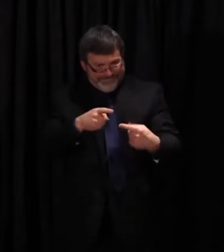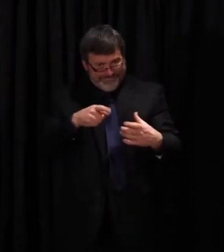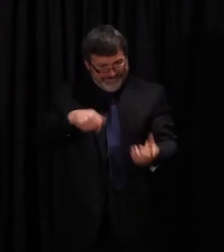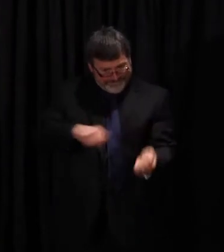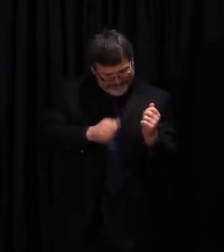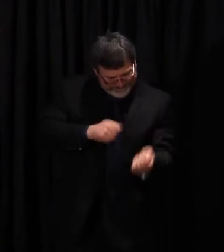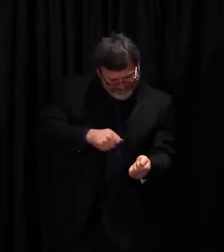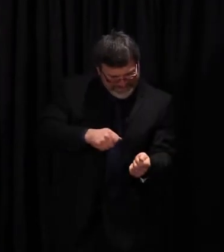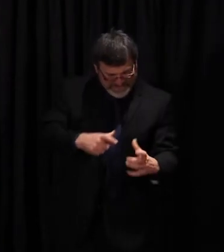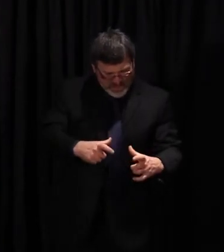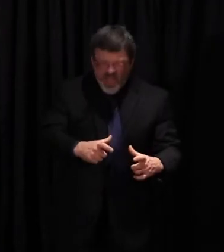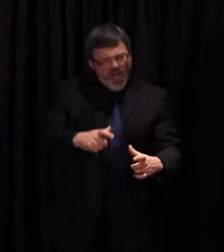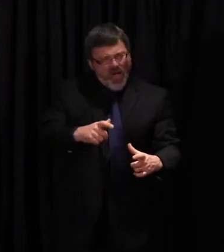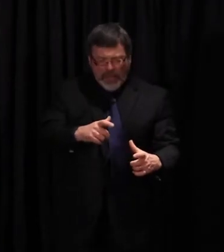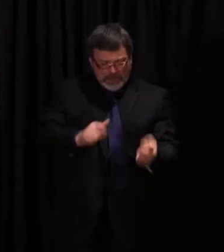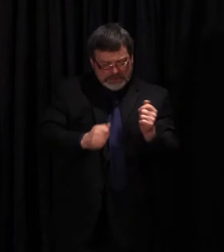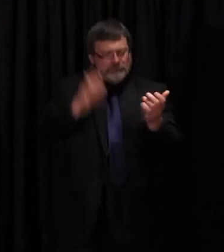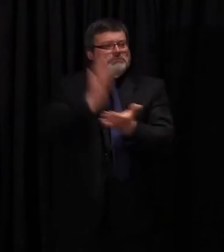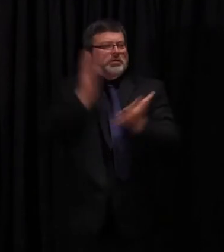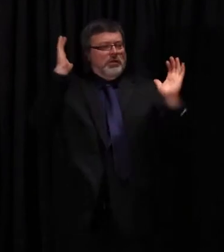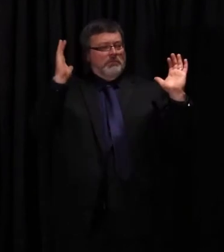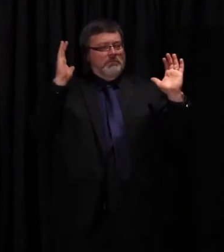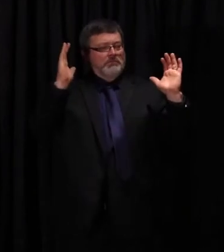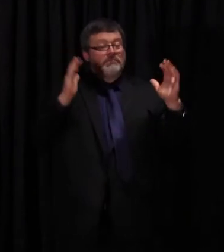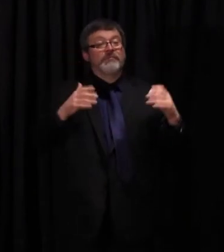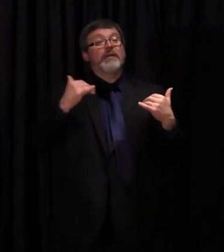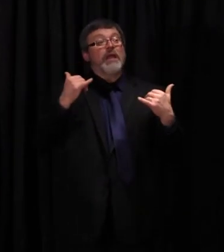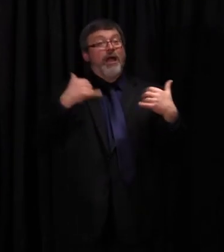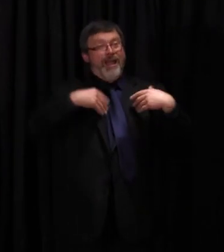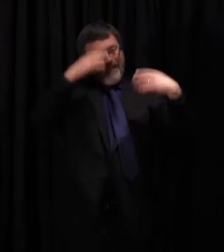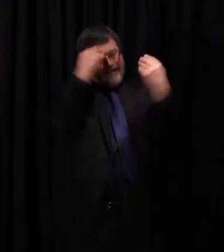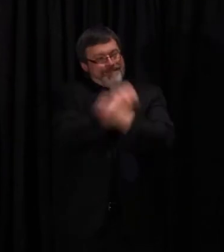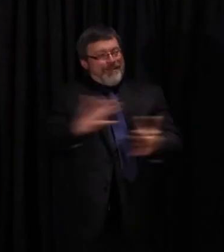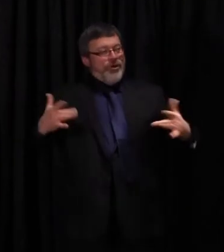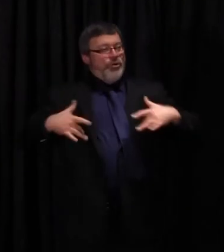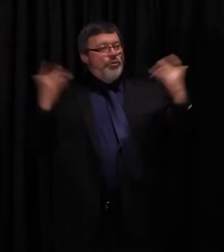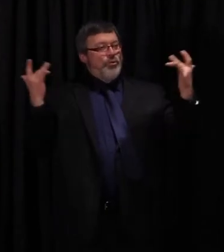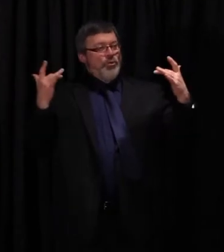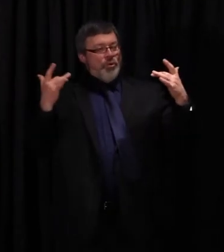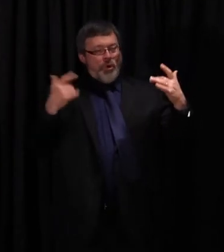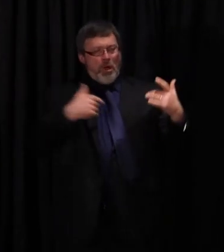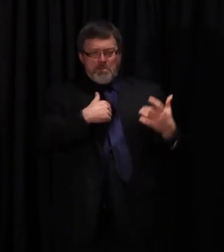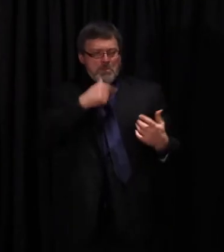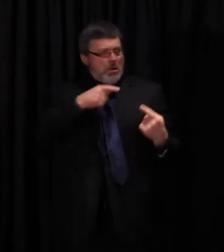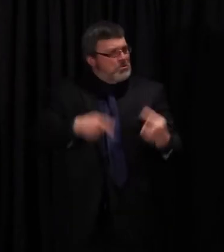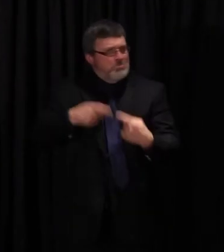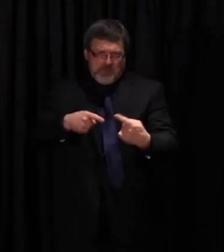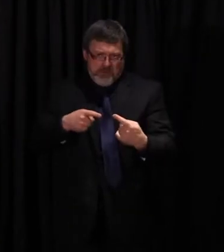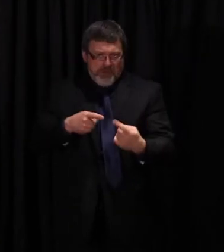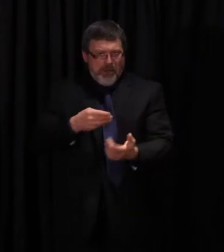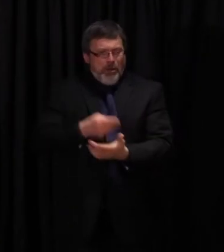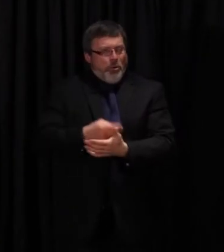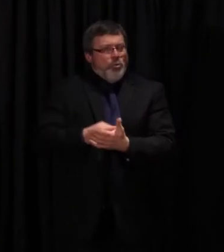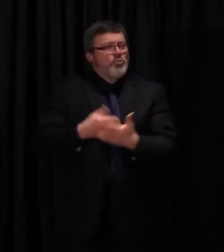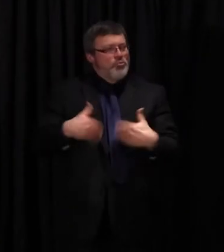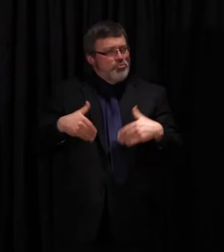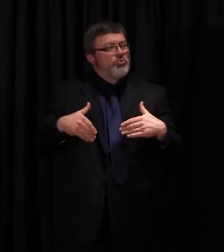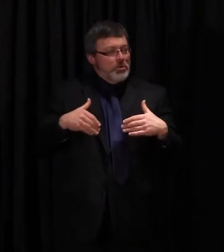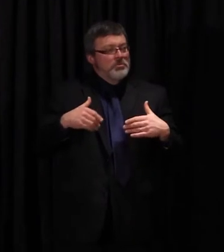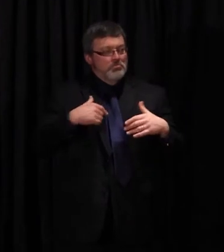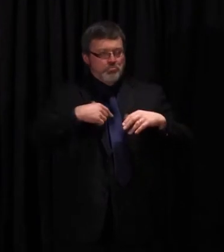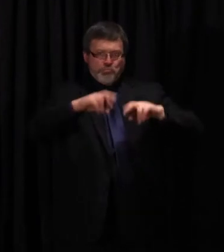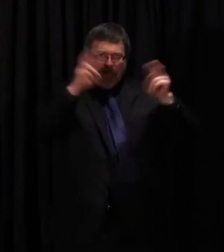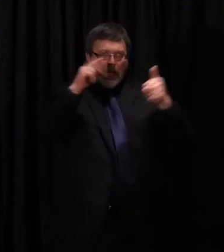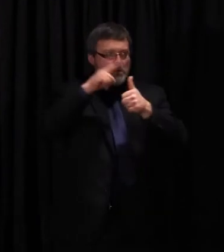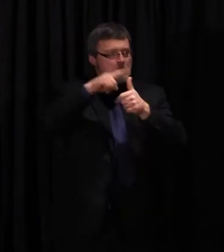My friends, today I'm happy to report we're out of that hole. And we're sitting on a pile of bricks,